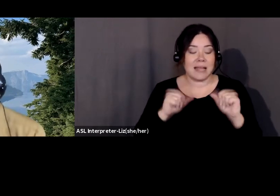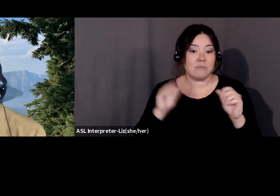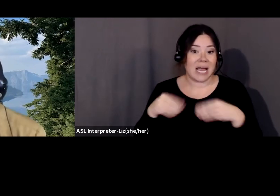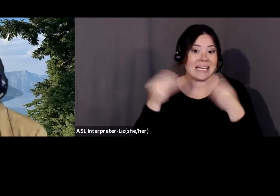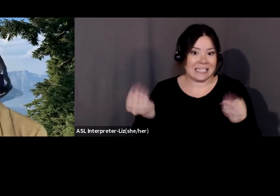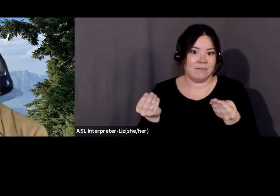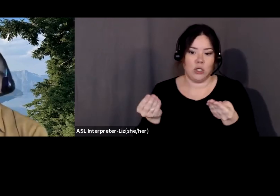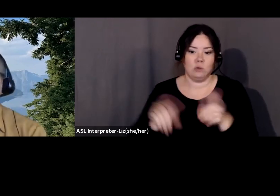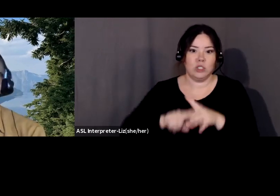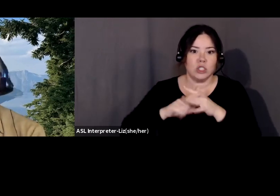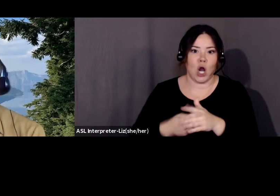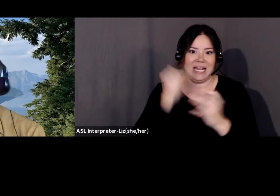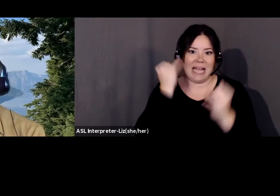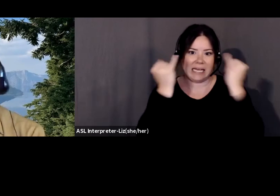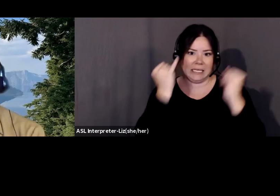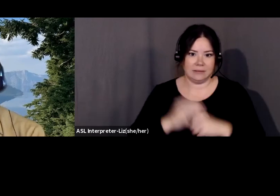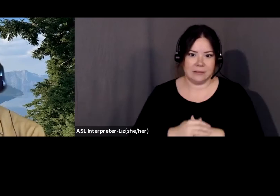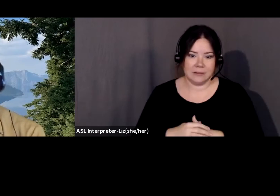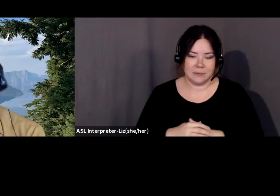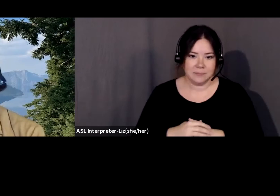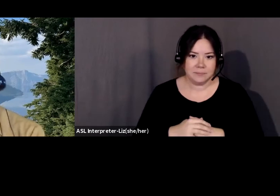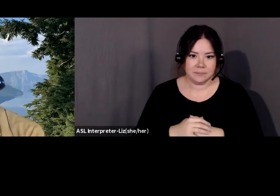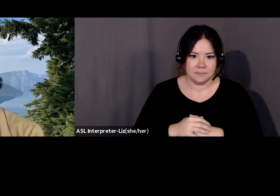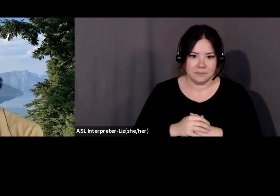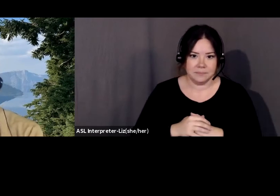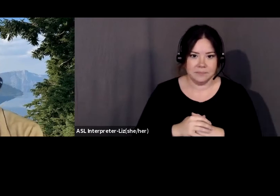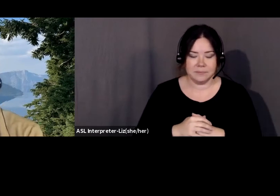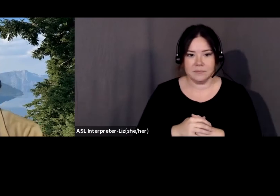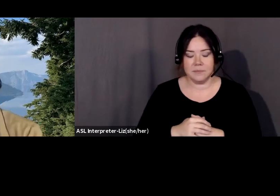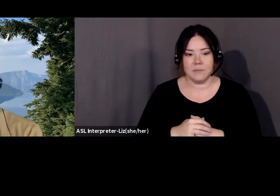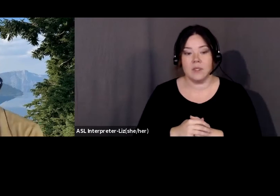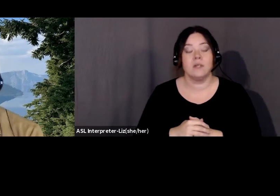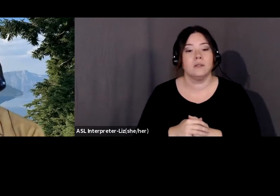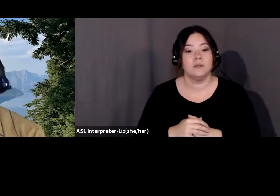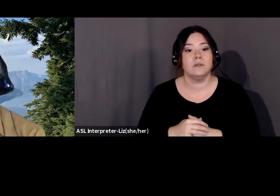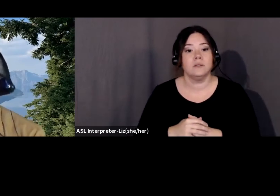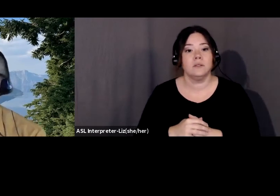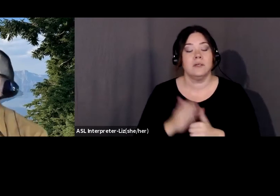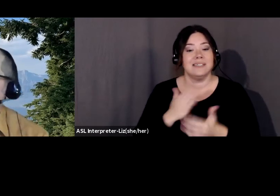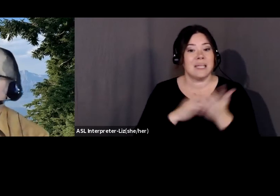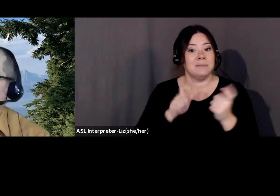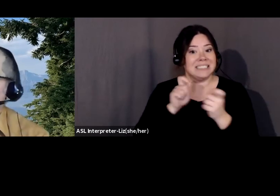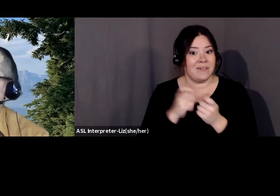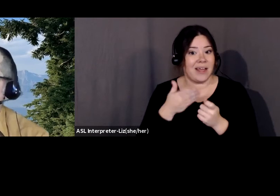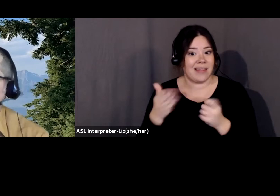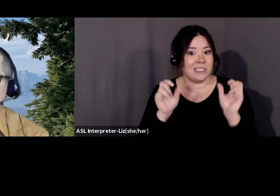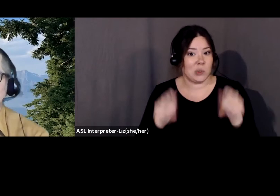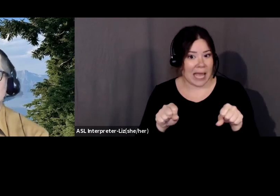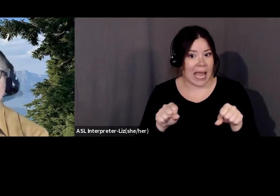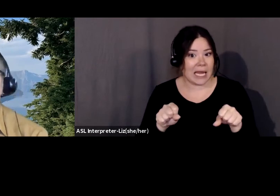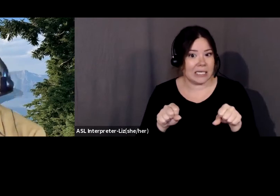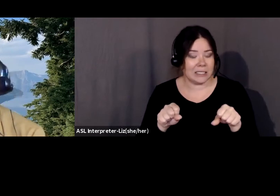places for that. So some concrete things you can do, because again, I know that seems